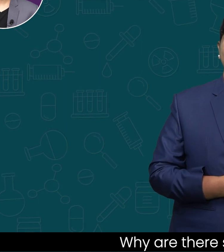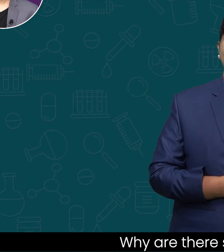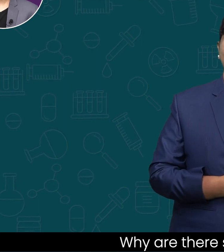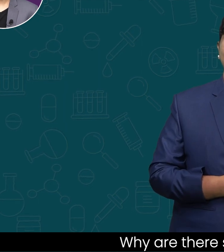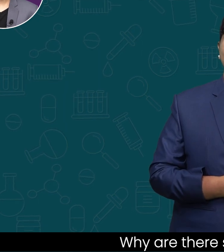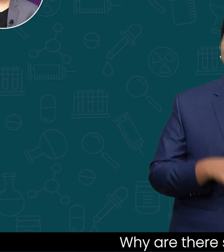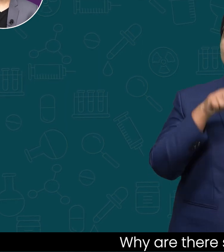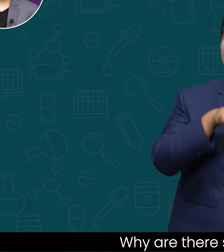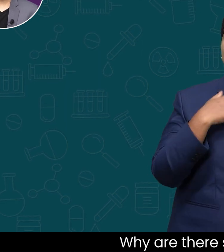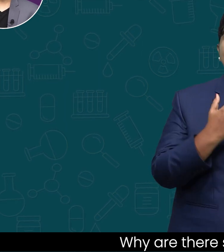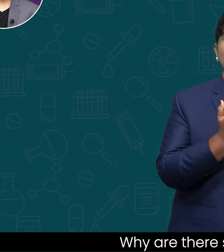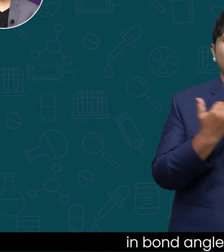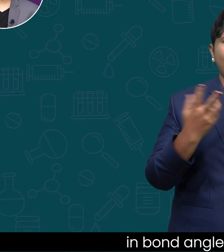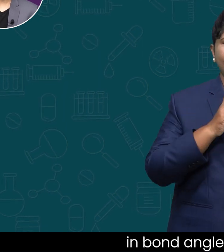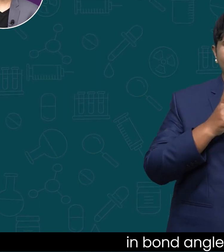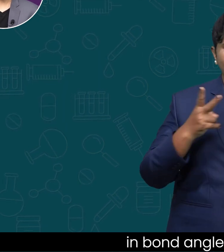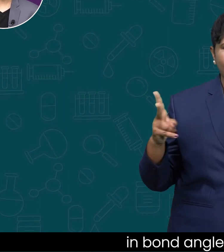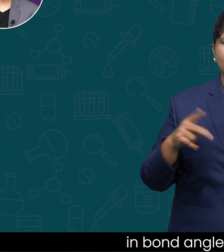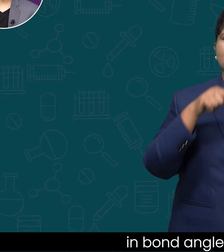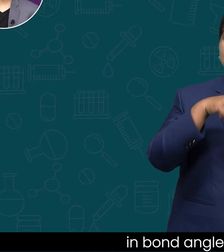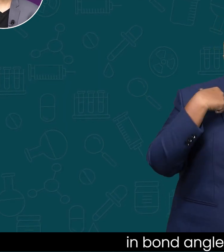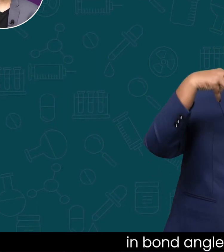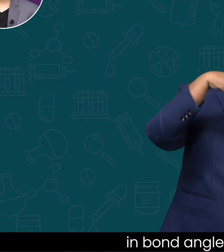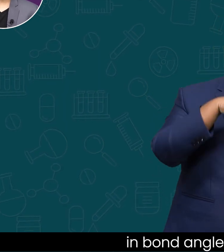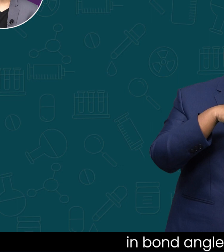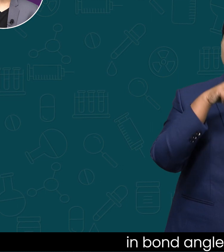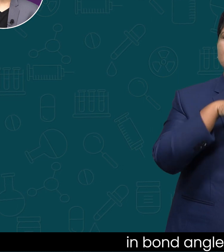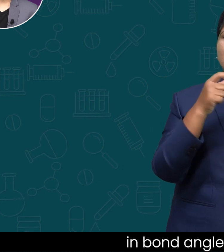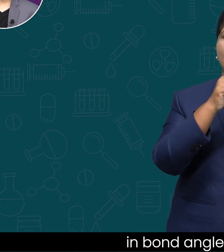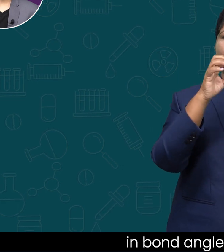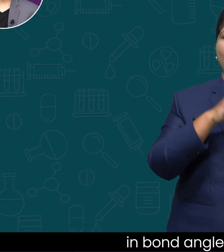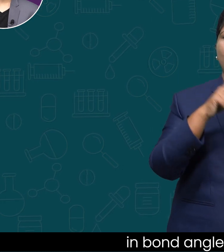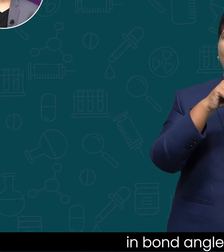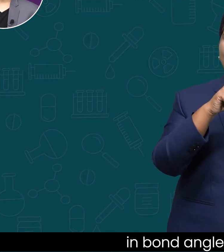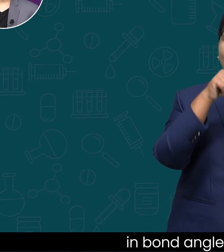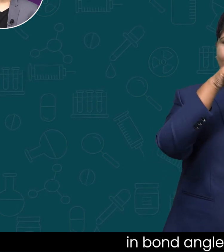Why are there so many differences in bond angle with the standard?